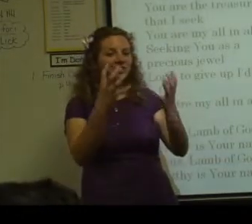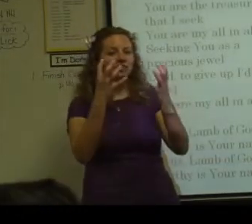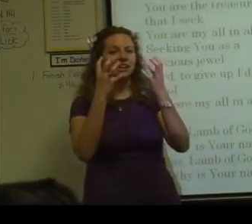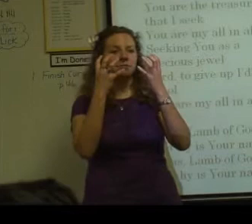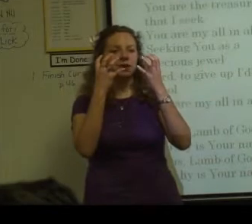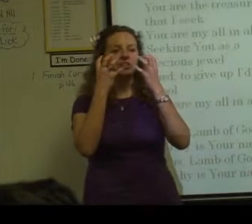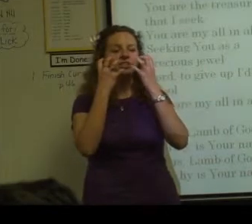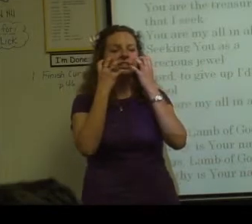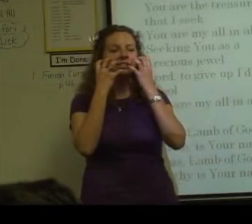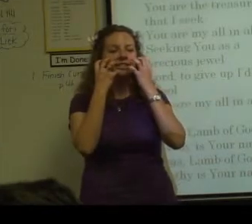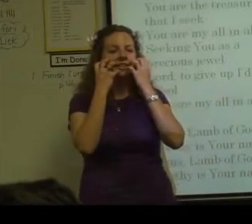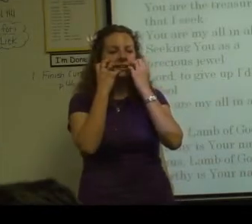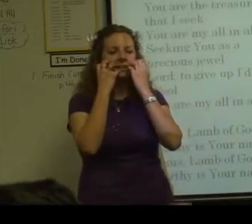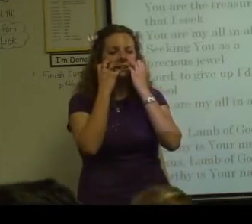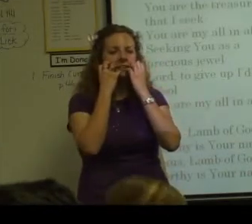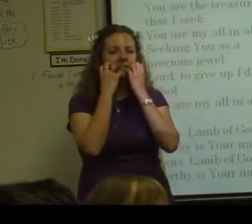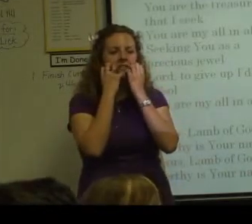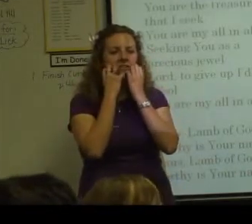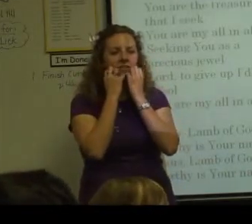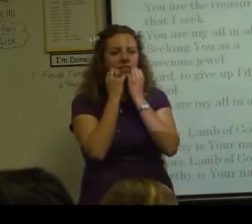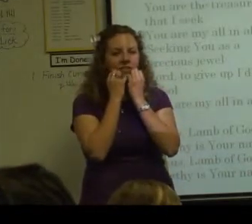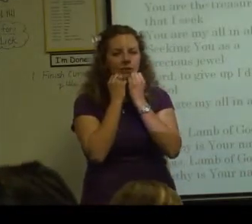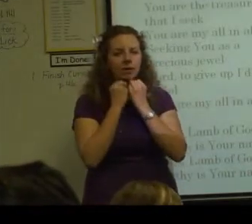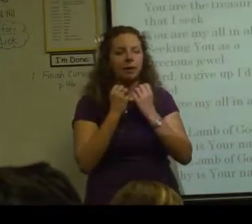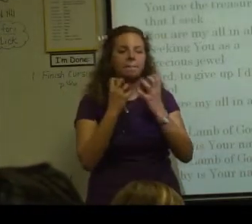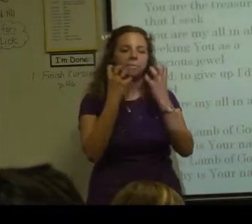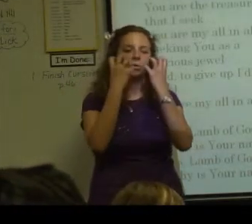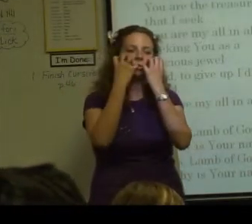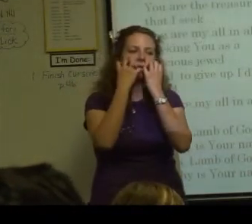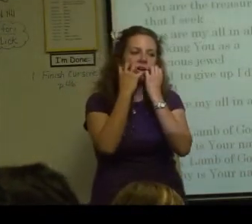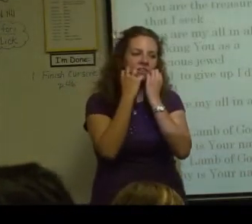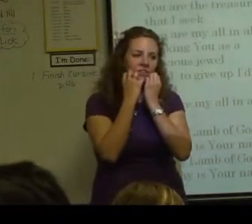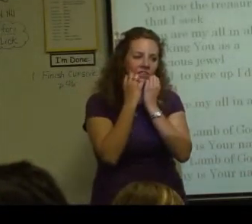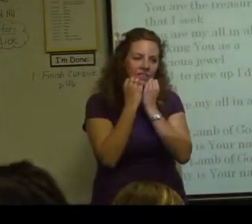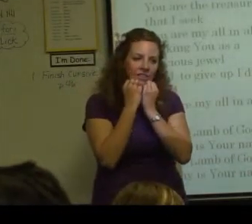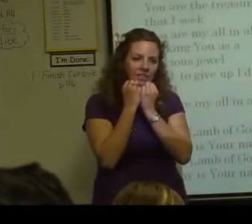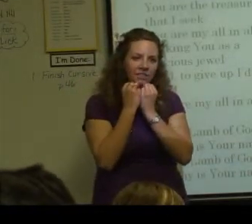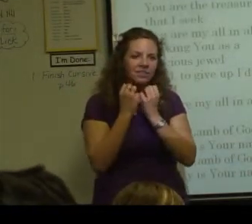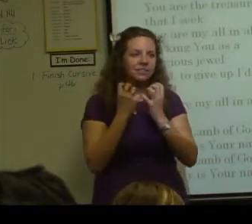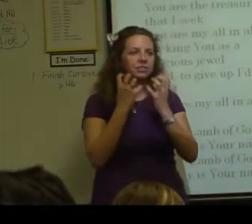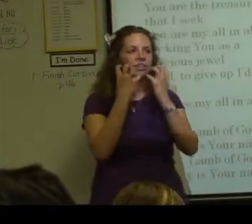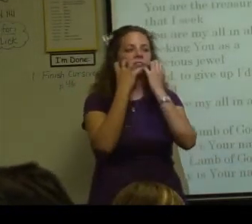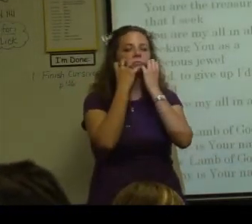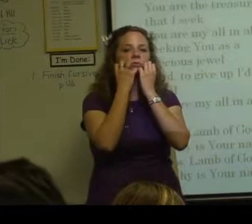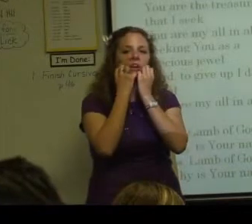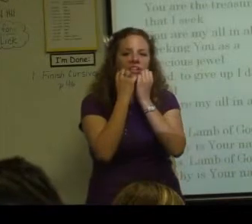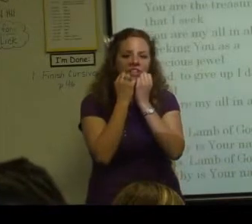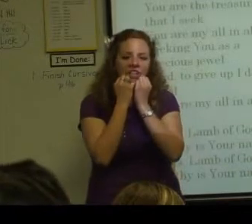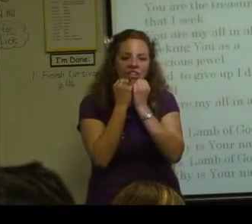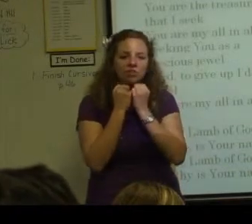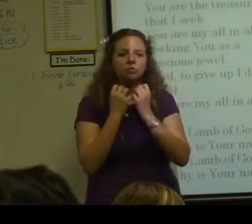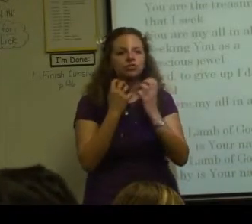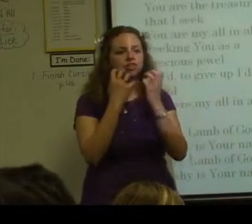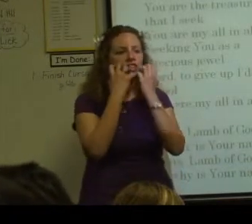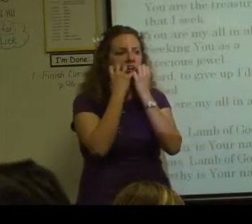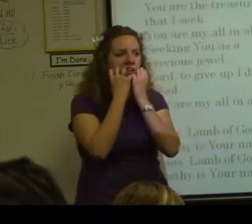Precious. Okay, precious is here. Going down this way. Precious. It's like precious or